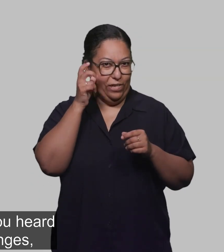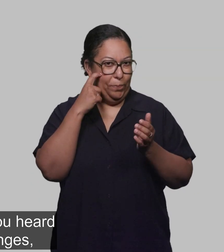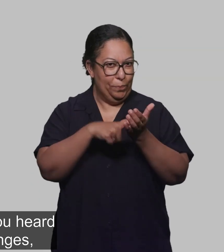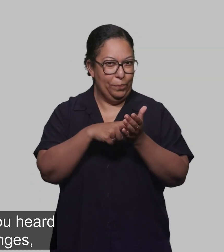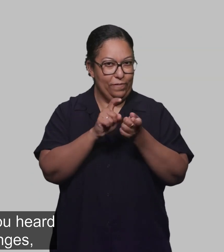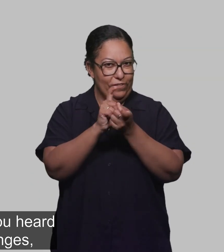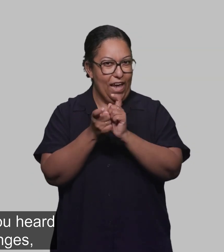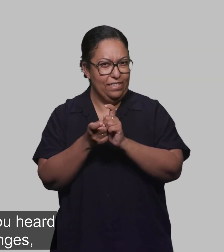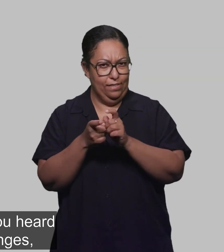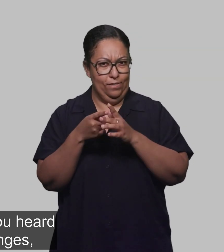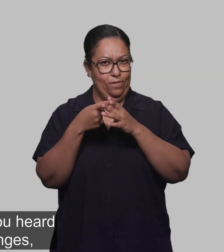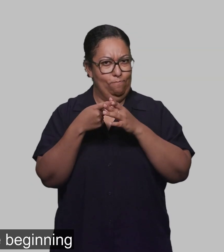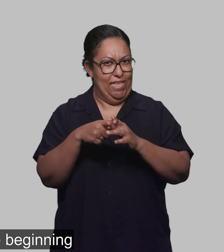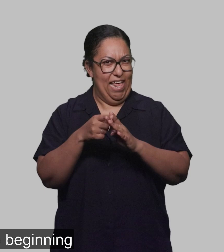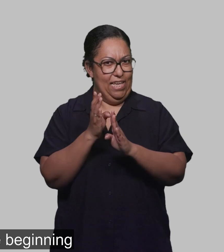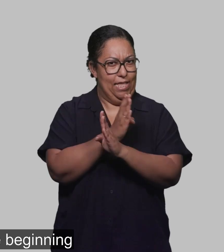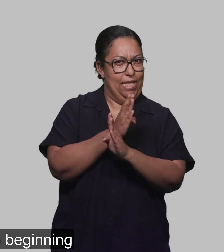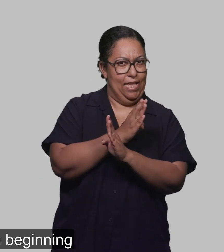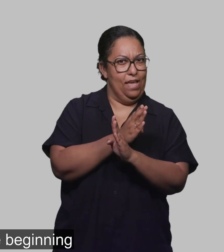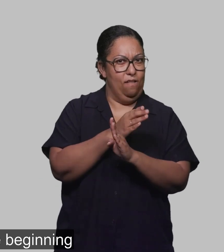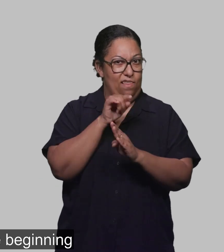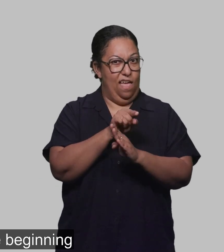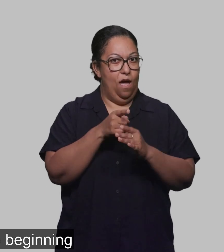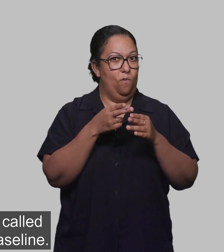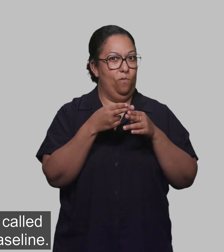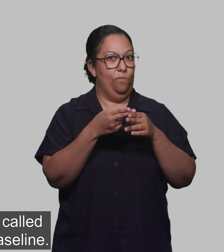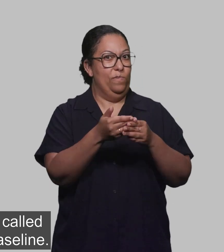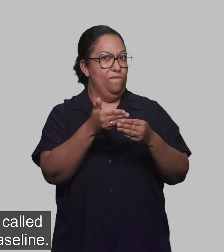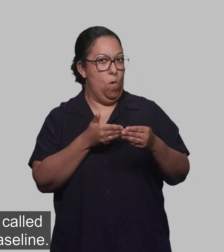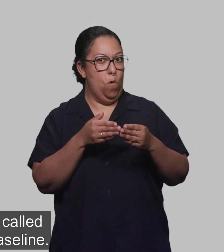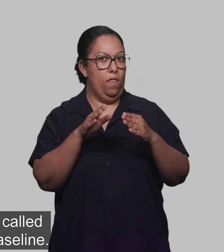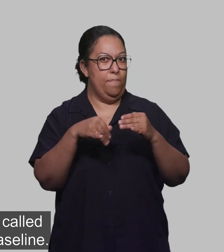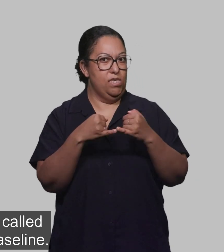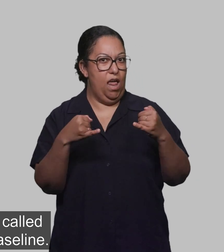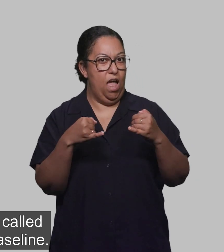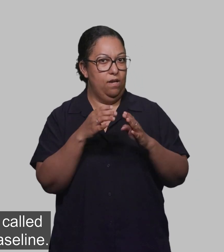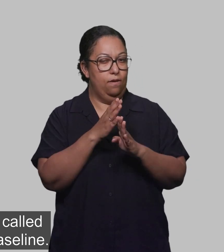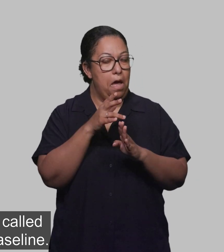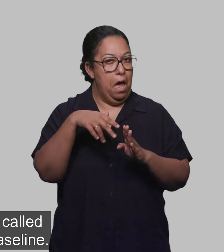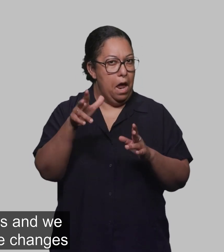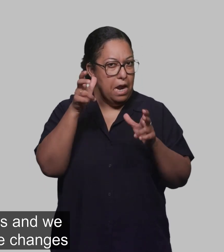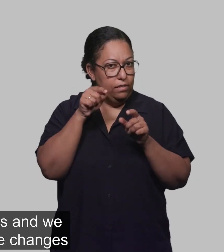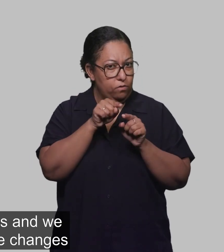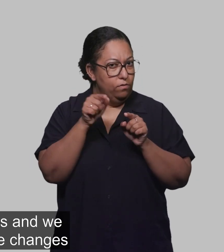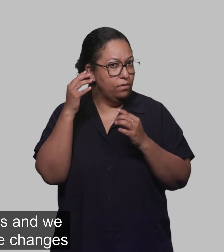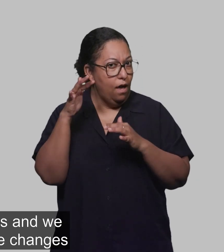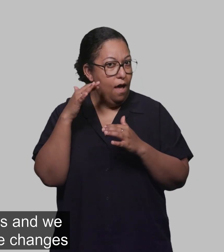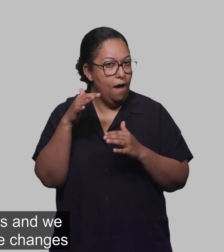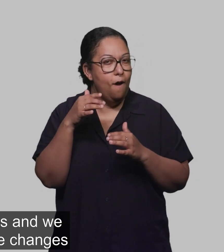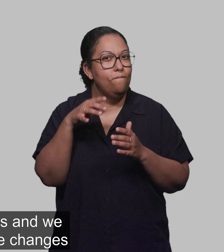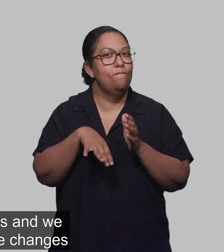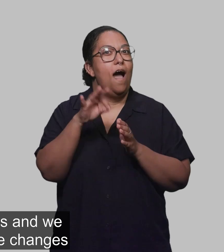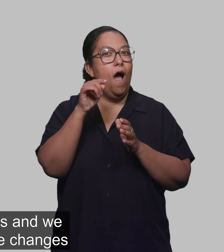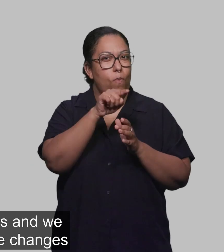And I hope you heard some changes, especially at the beginning on what we called before the baseline. I listened to this